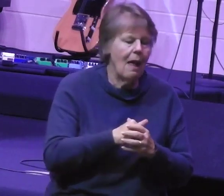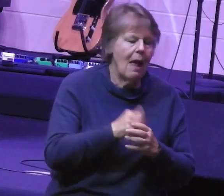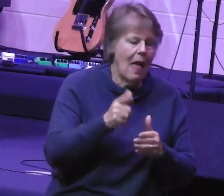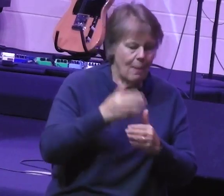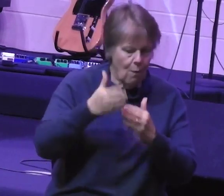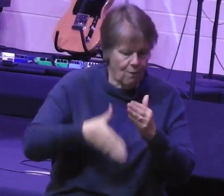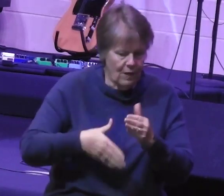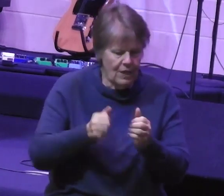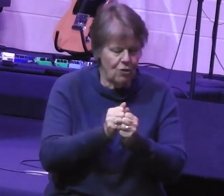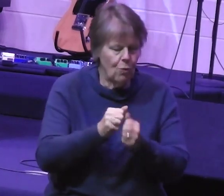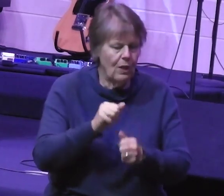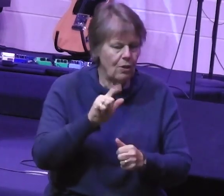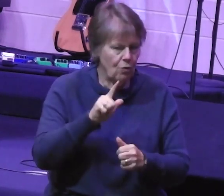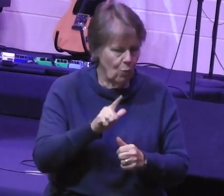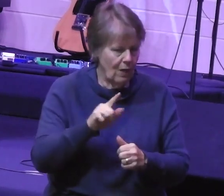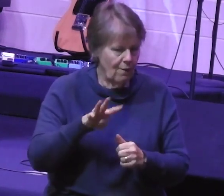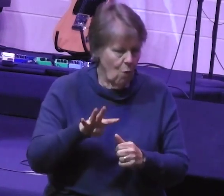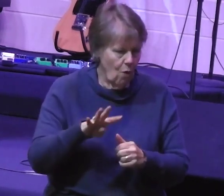24.